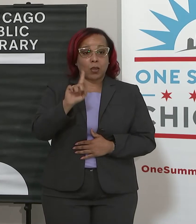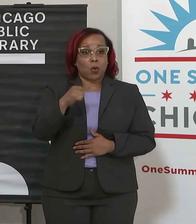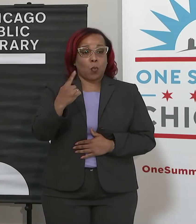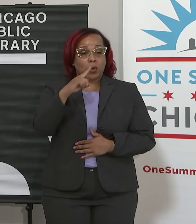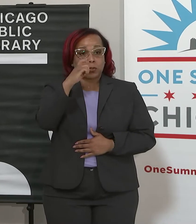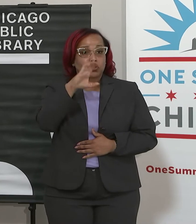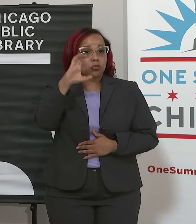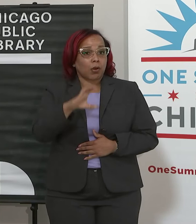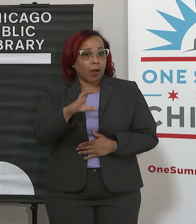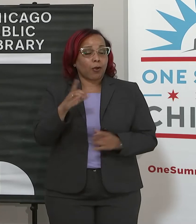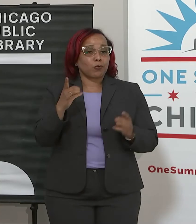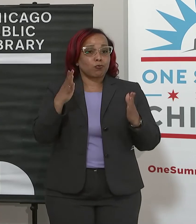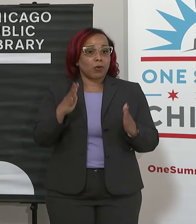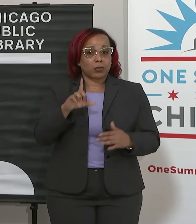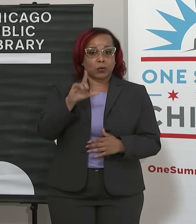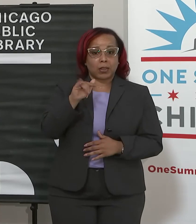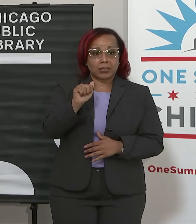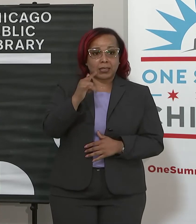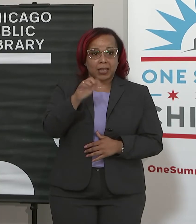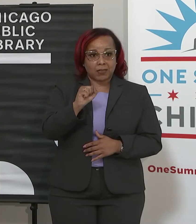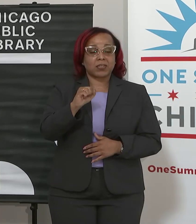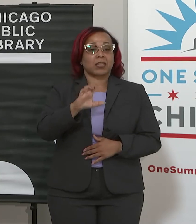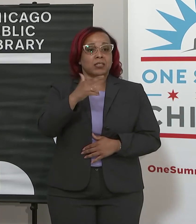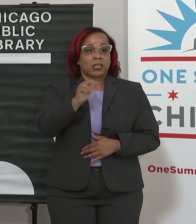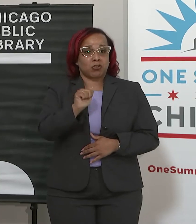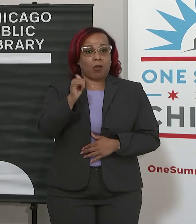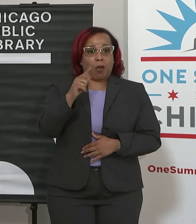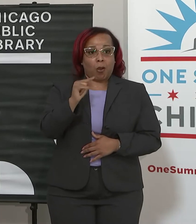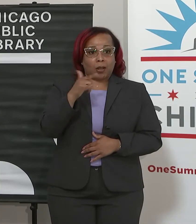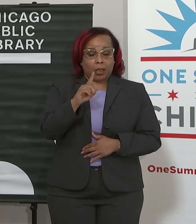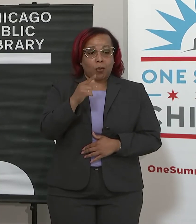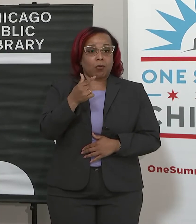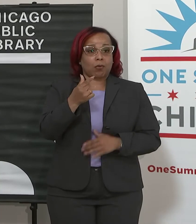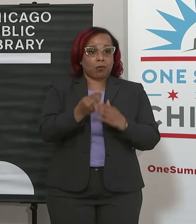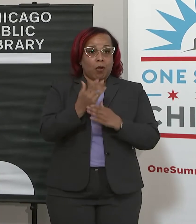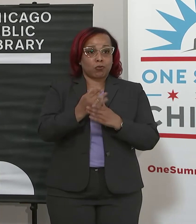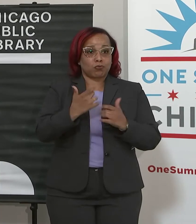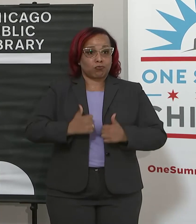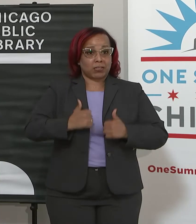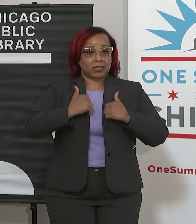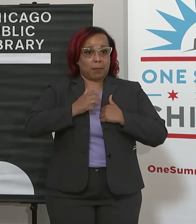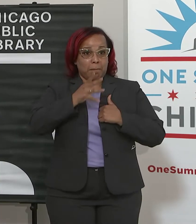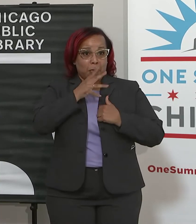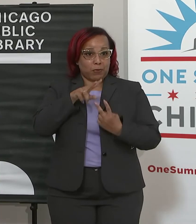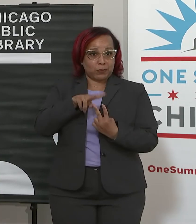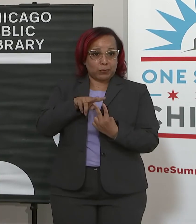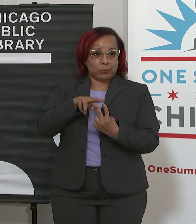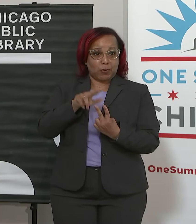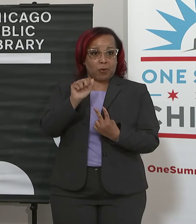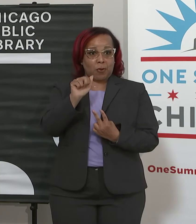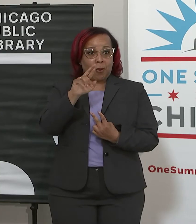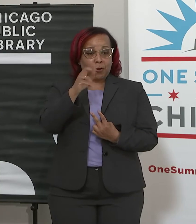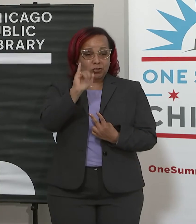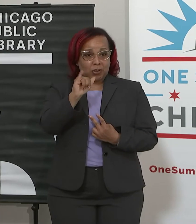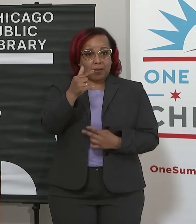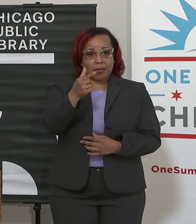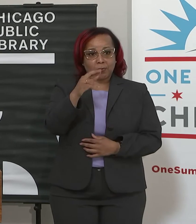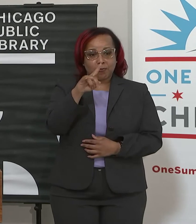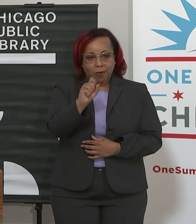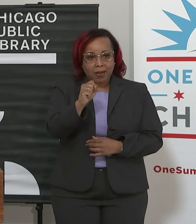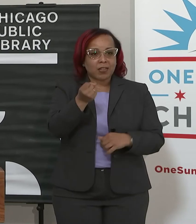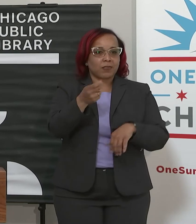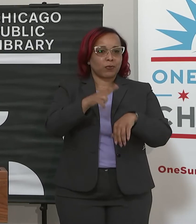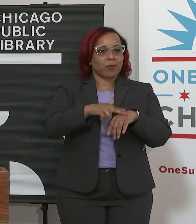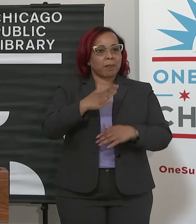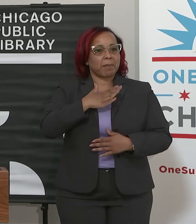Director Lisa Davis, CHA Altgeld Gardens resident and mother of two, Arisha Grimes, and of